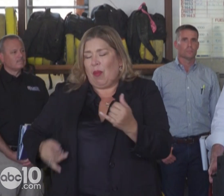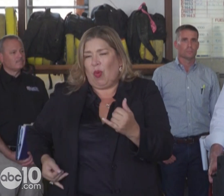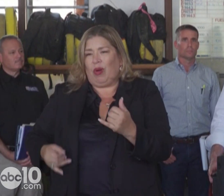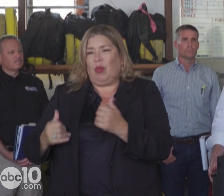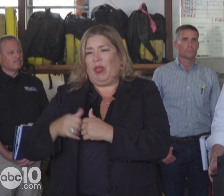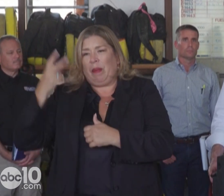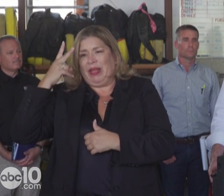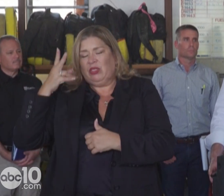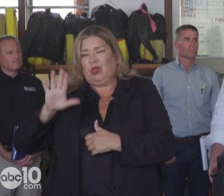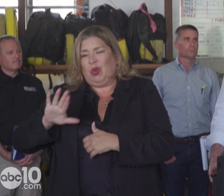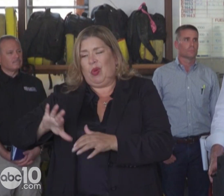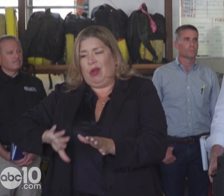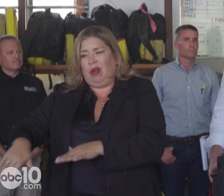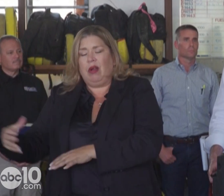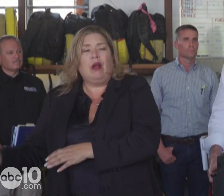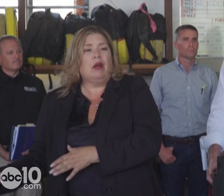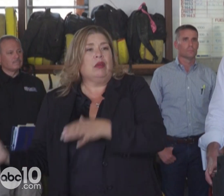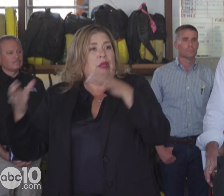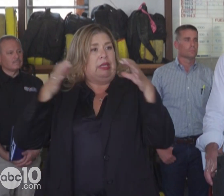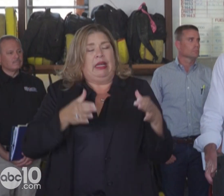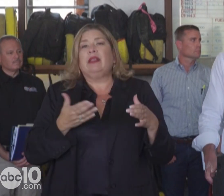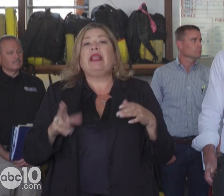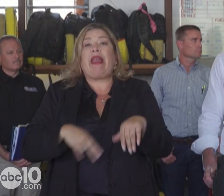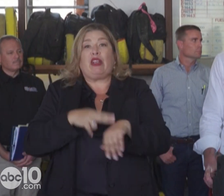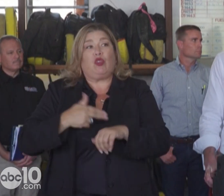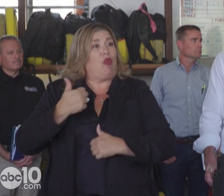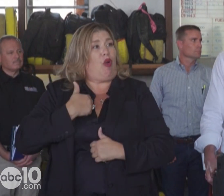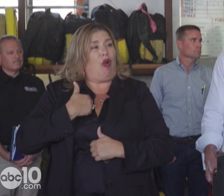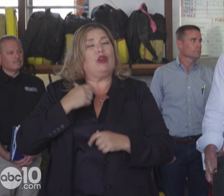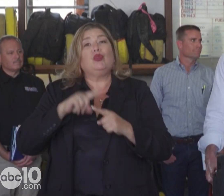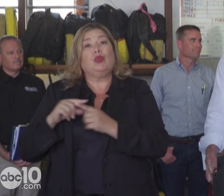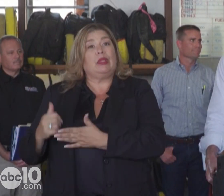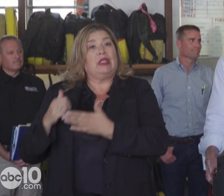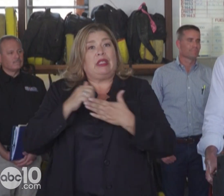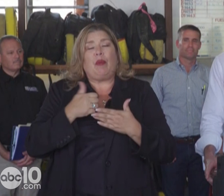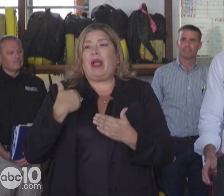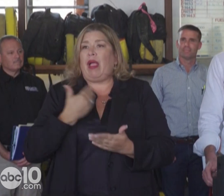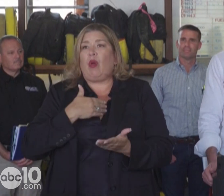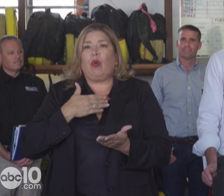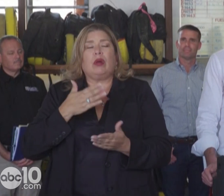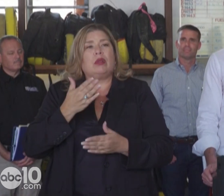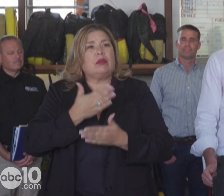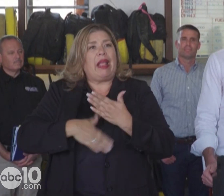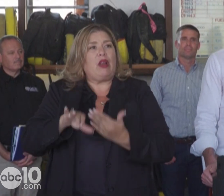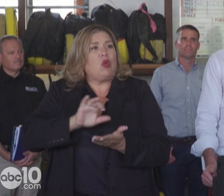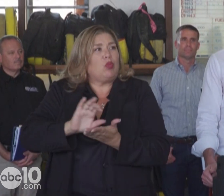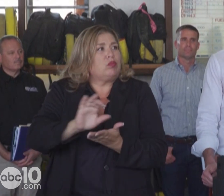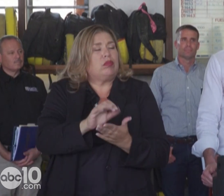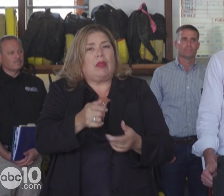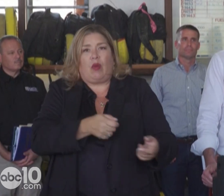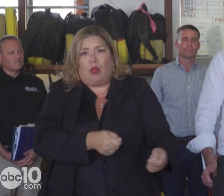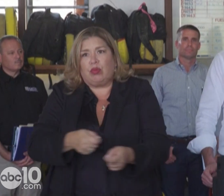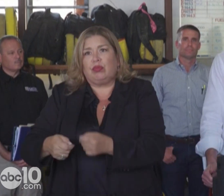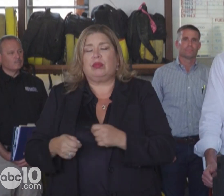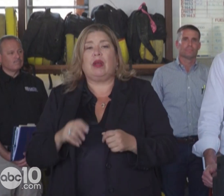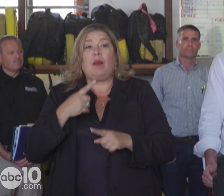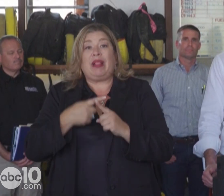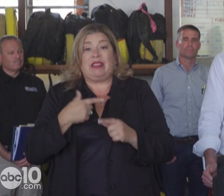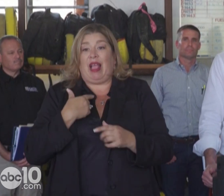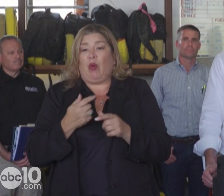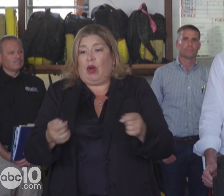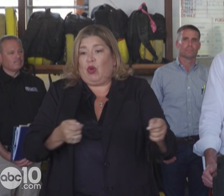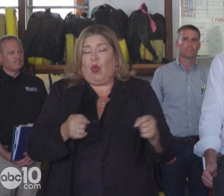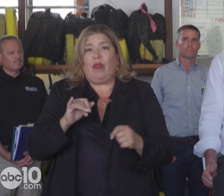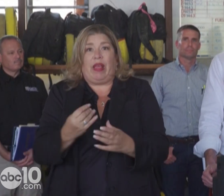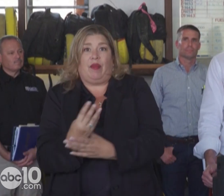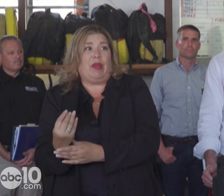brought a substantial number of the National Guard to complement our hand crews and our vegetative management work. And